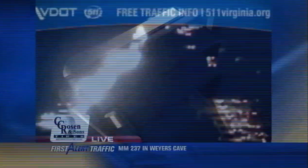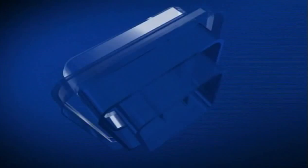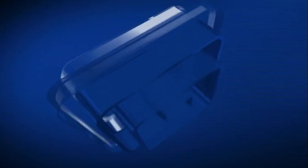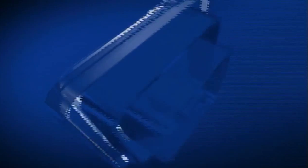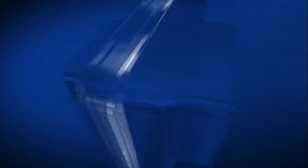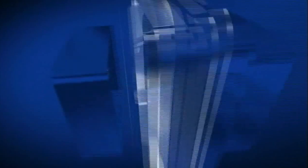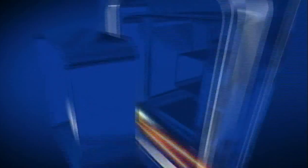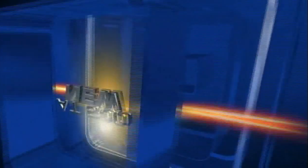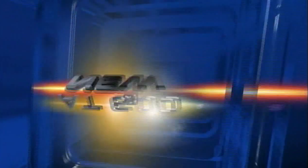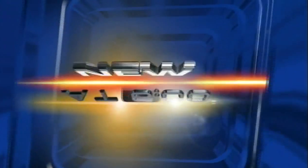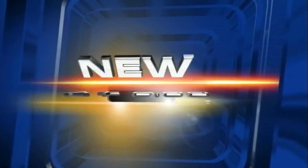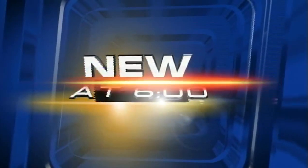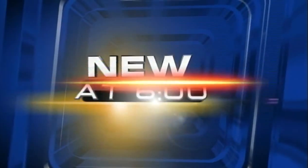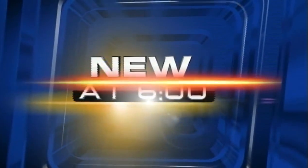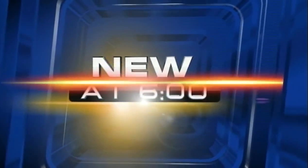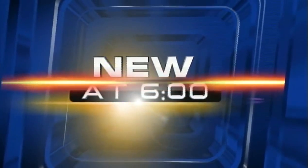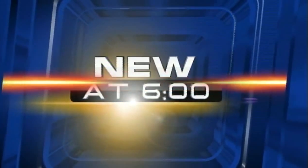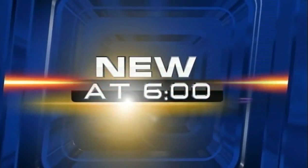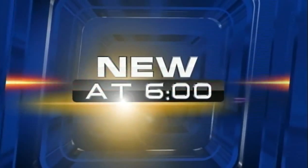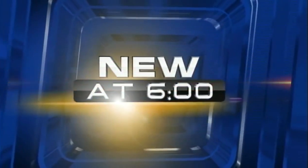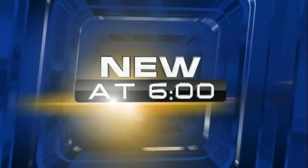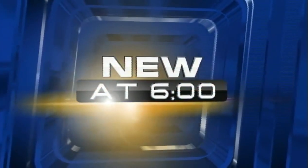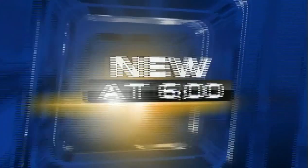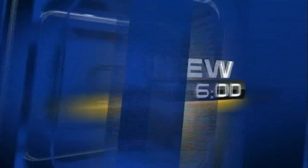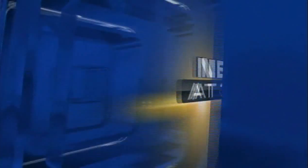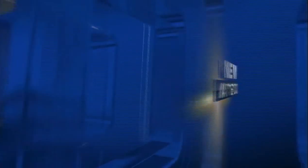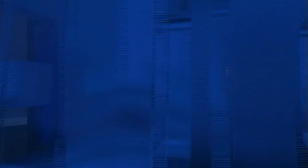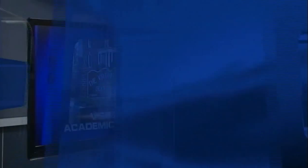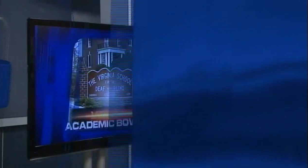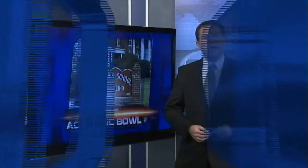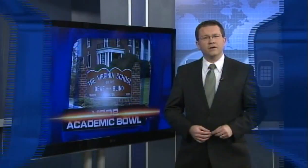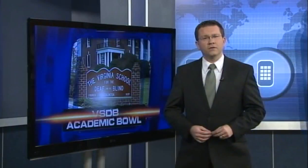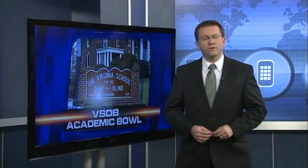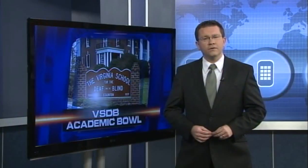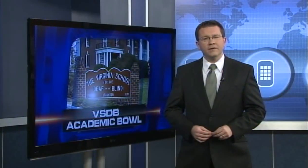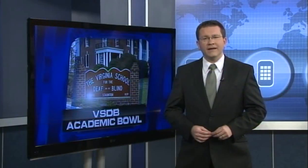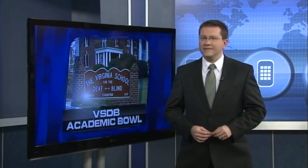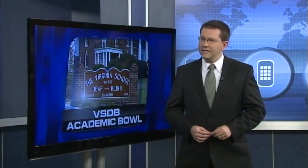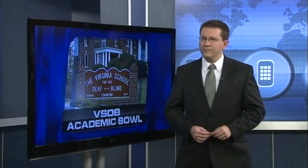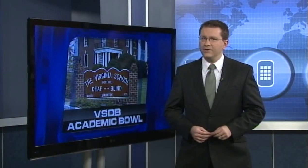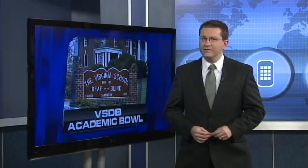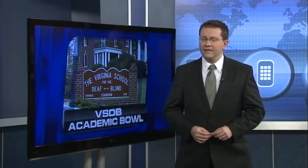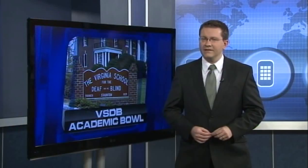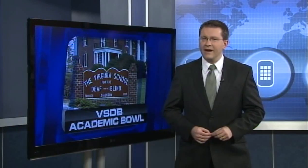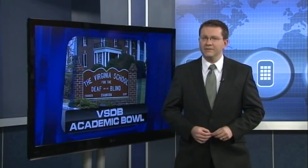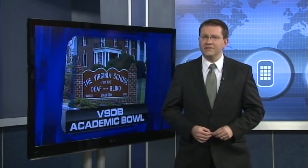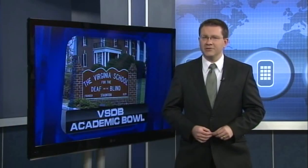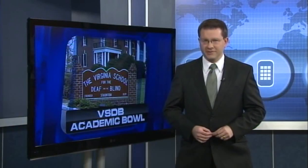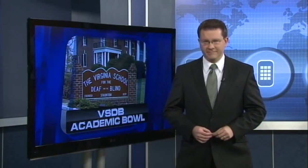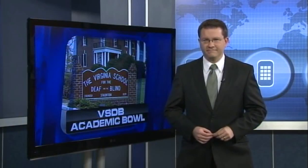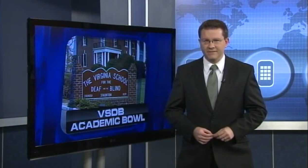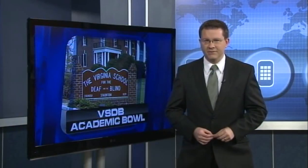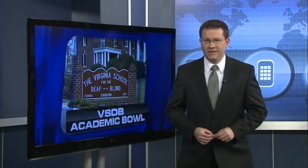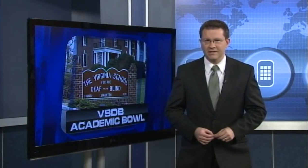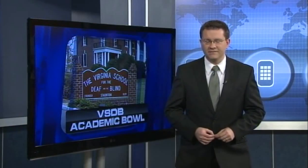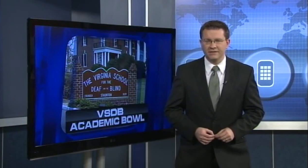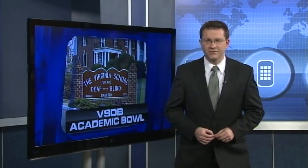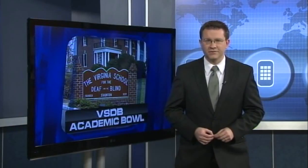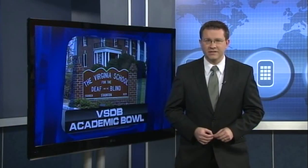NEW AT SIX, STUDENTS AT THE VIRGINIA SCHOOL FOR THE DEAF AND BLIND ARE LEARNING ABOUT TEAMWORK AND COMPETITION. WHSV NEWS 3'S